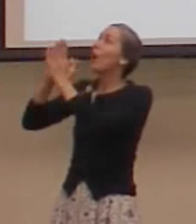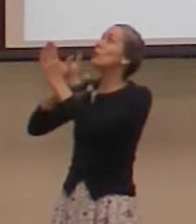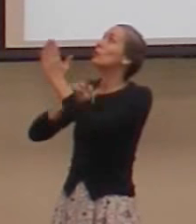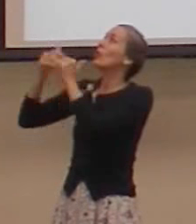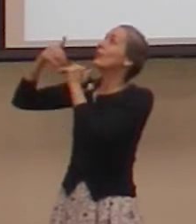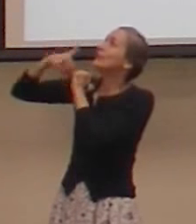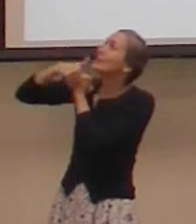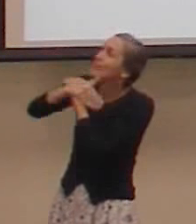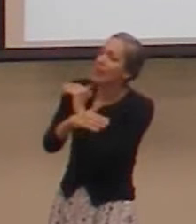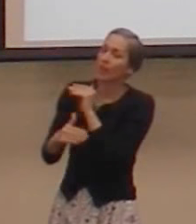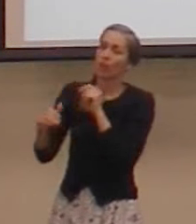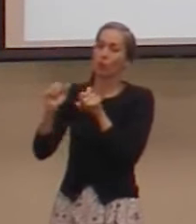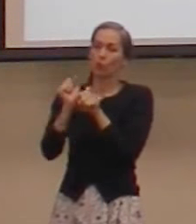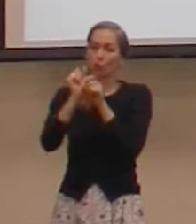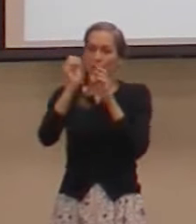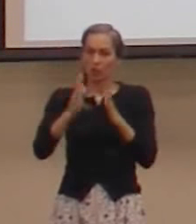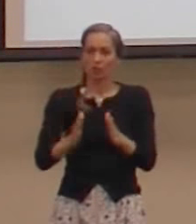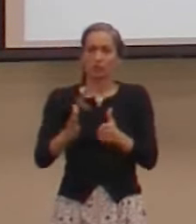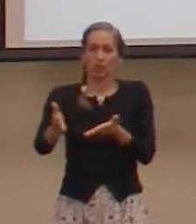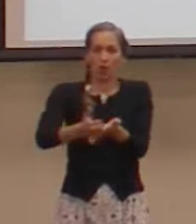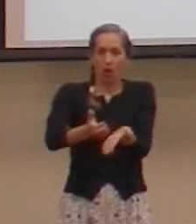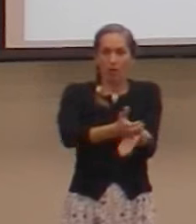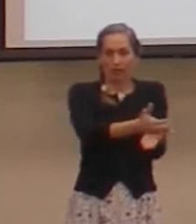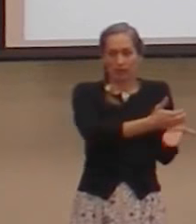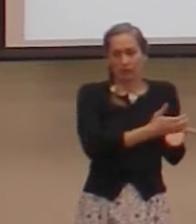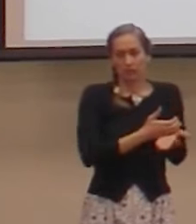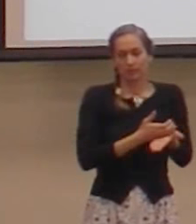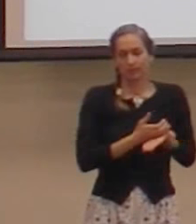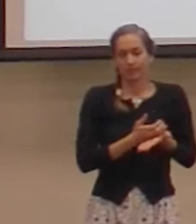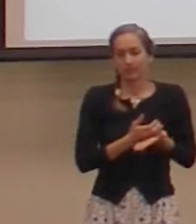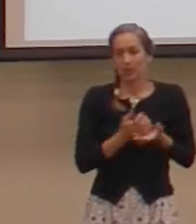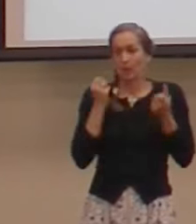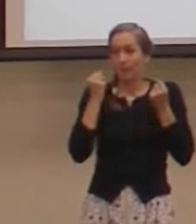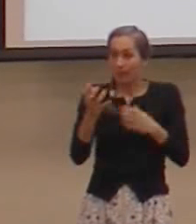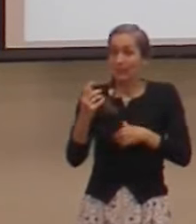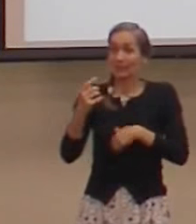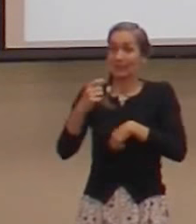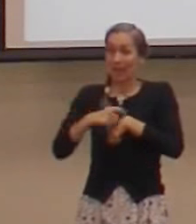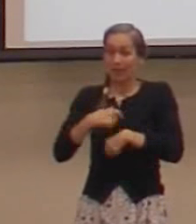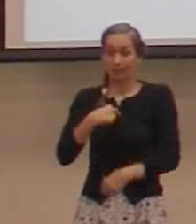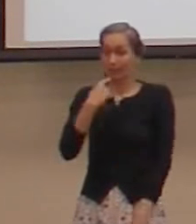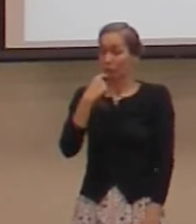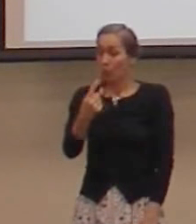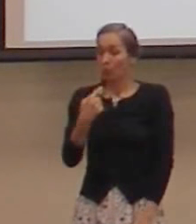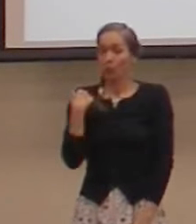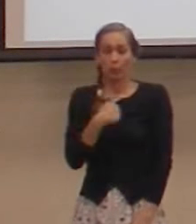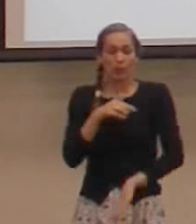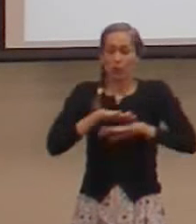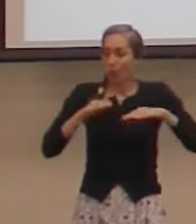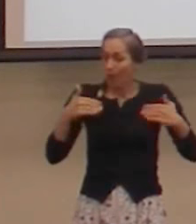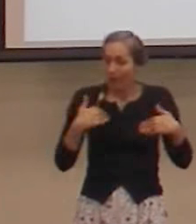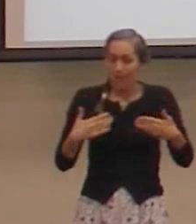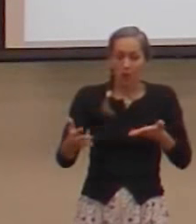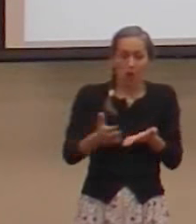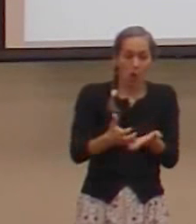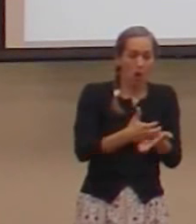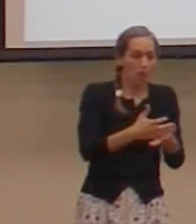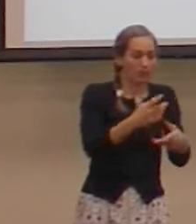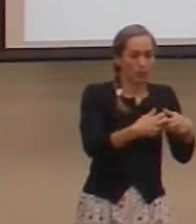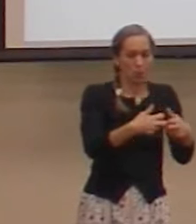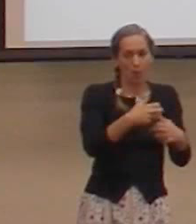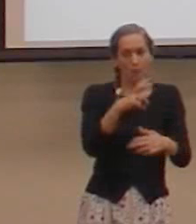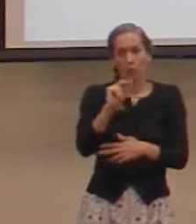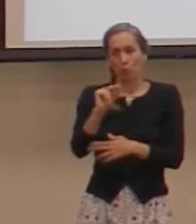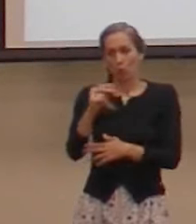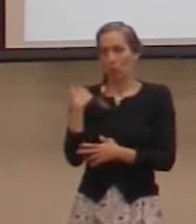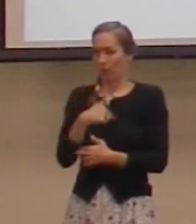into the harvest field." And I've said this many times this year, we do not have a harvest problem, but we have a worker problem. And we need